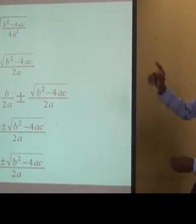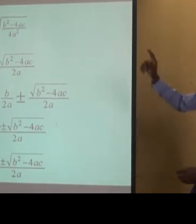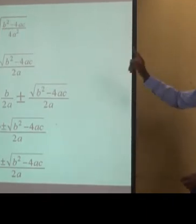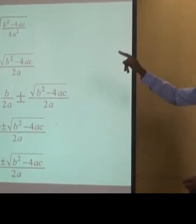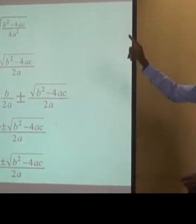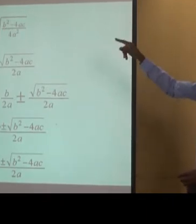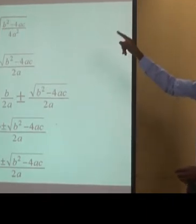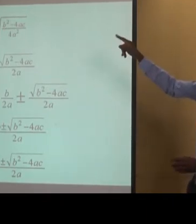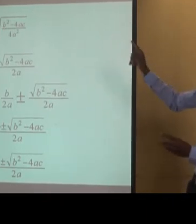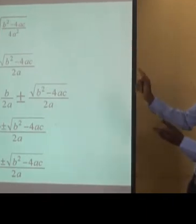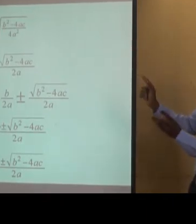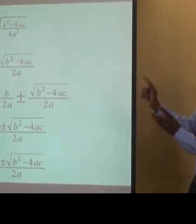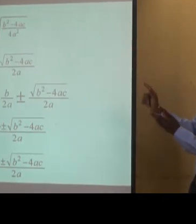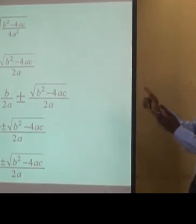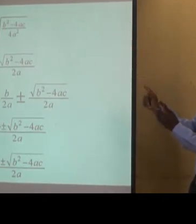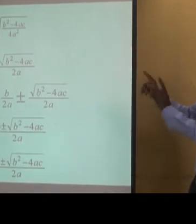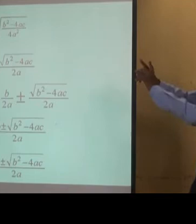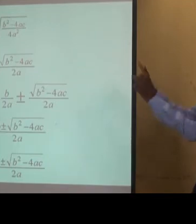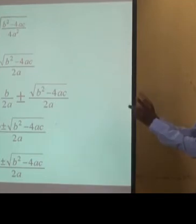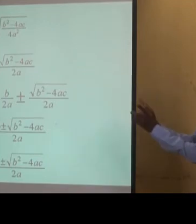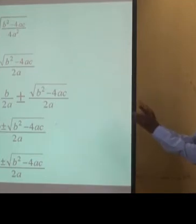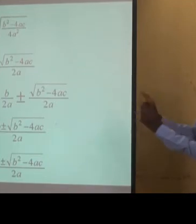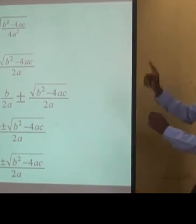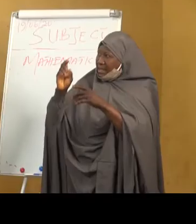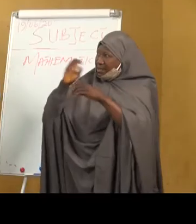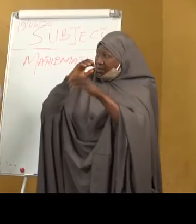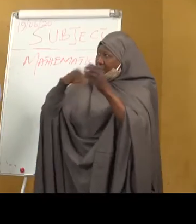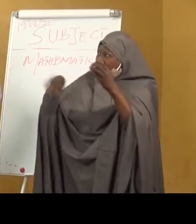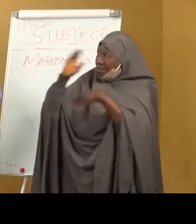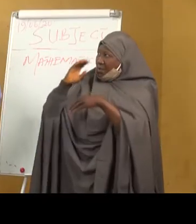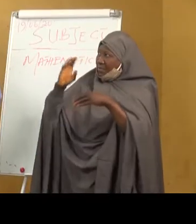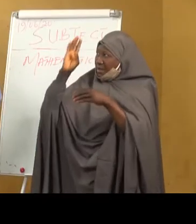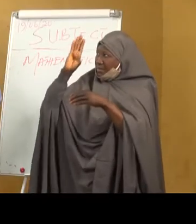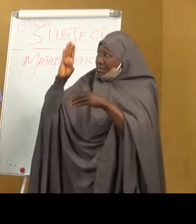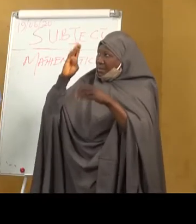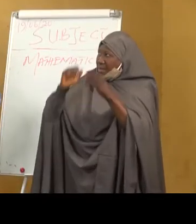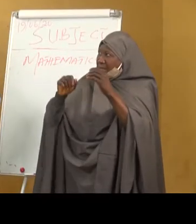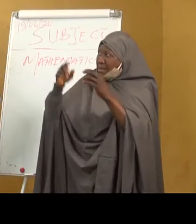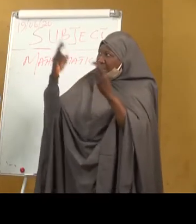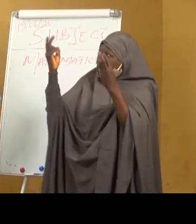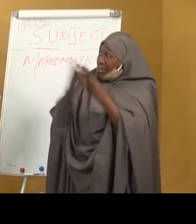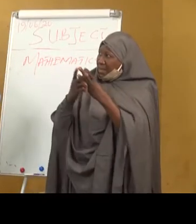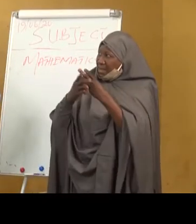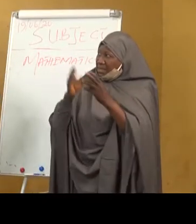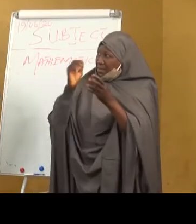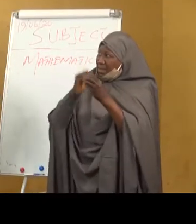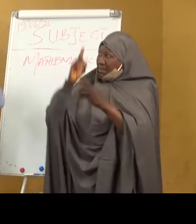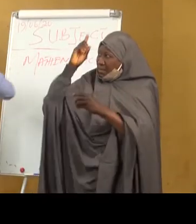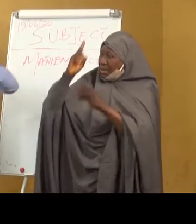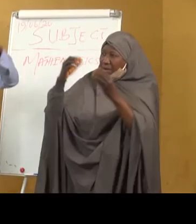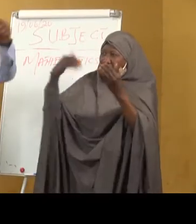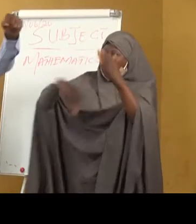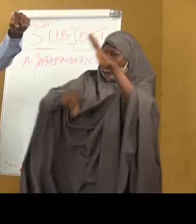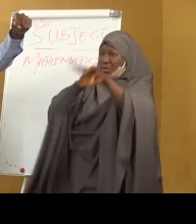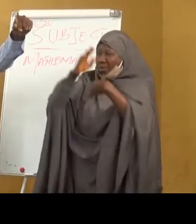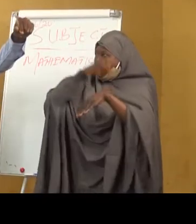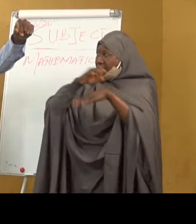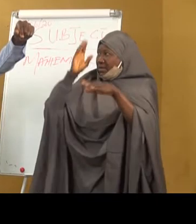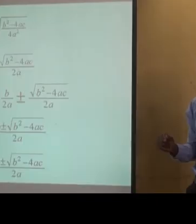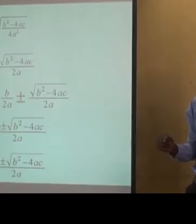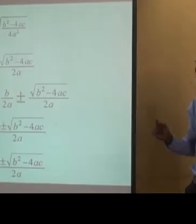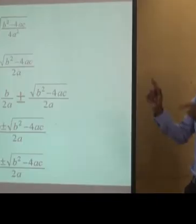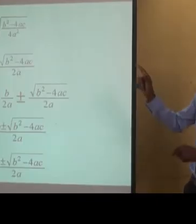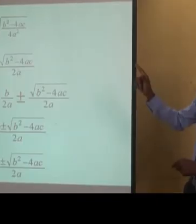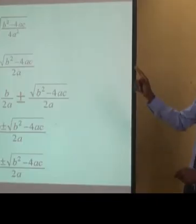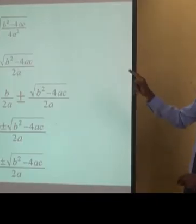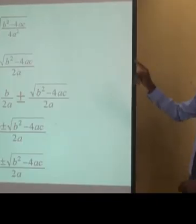as x plus b over 2a in bracket to the power of 2 multiplied by 1 over 2 when you follow the laws of